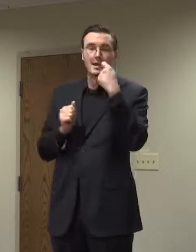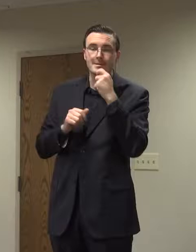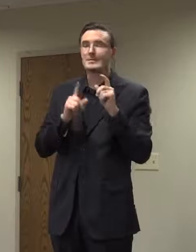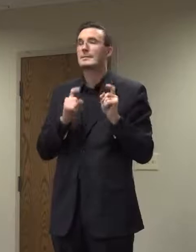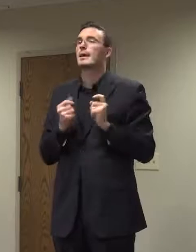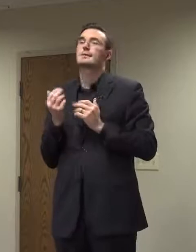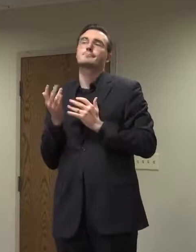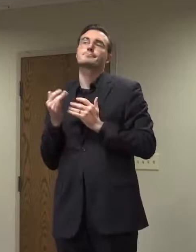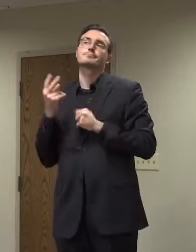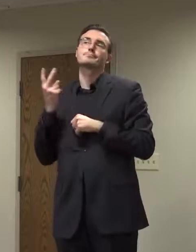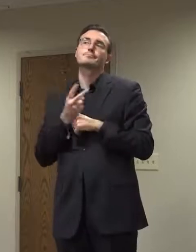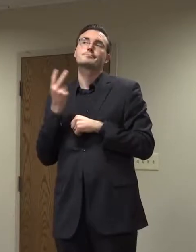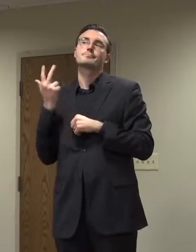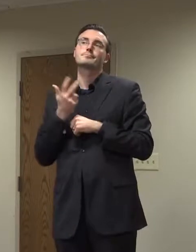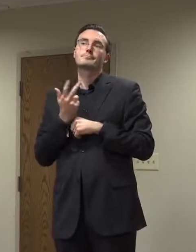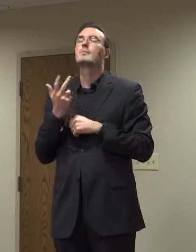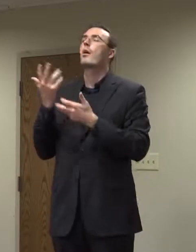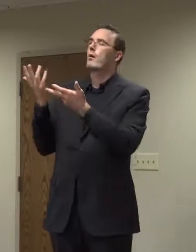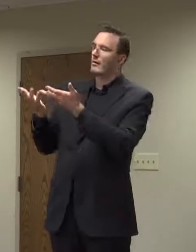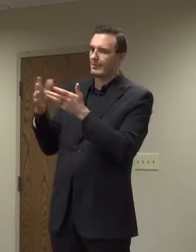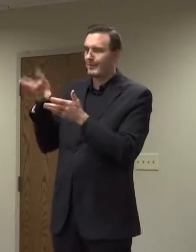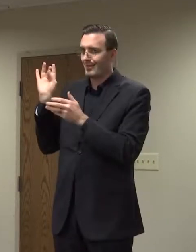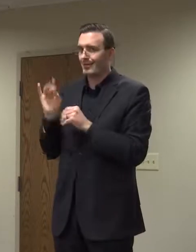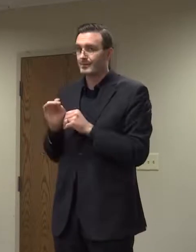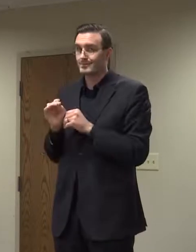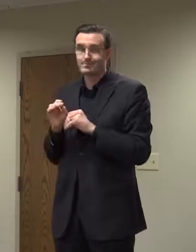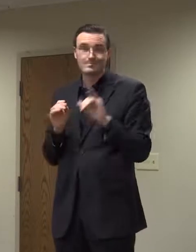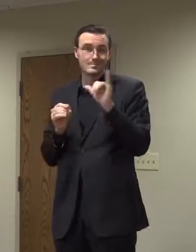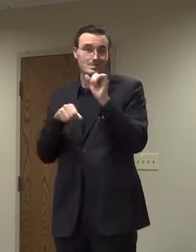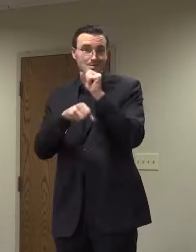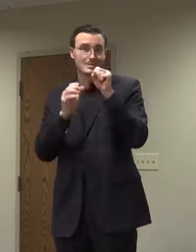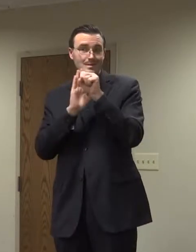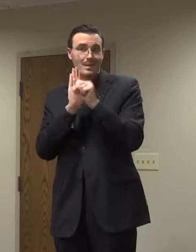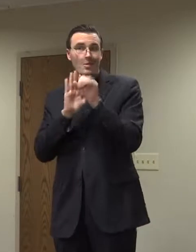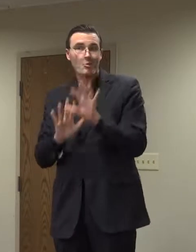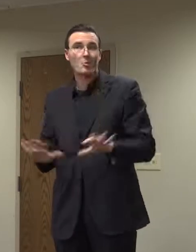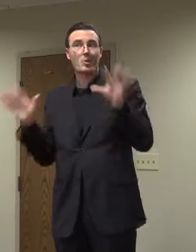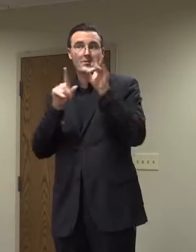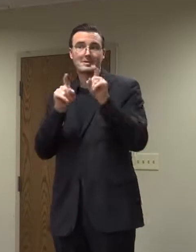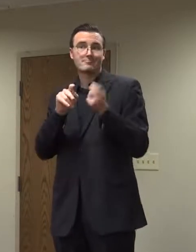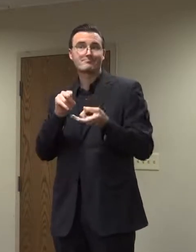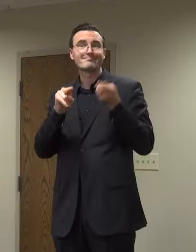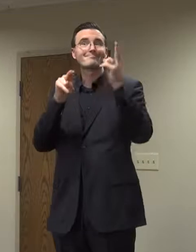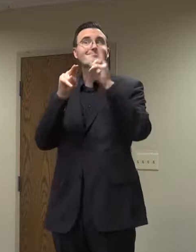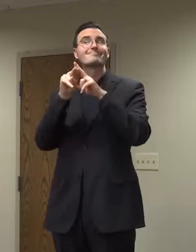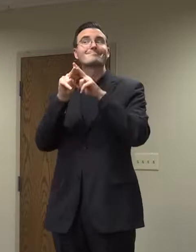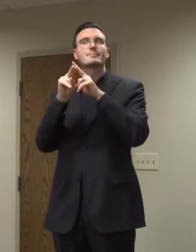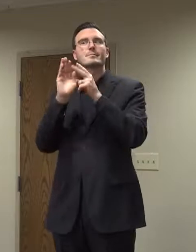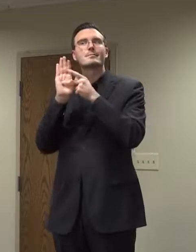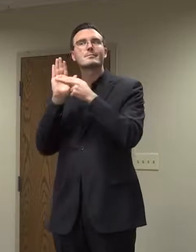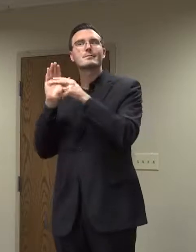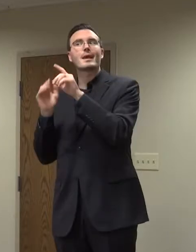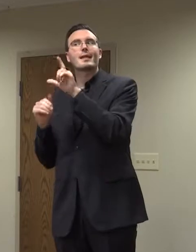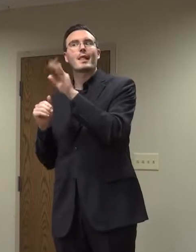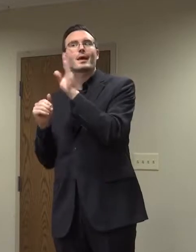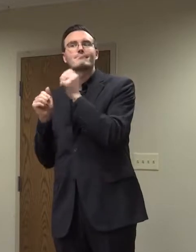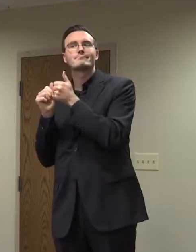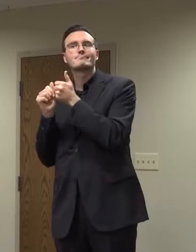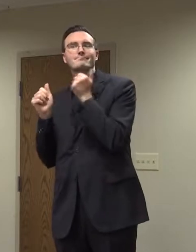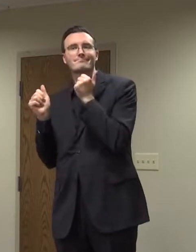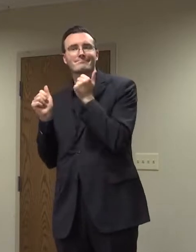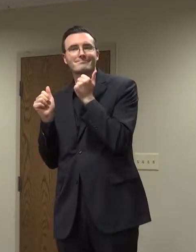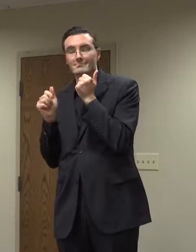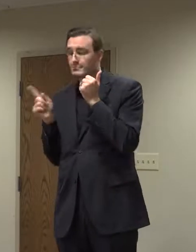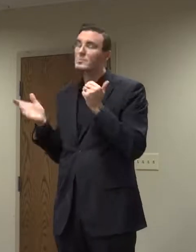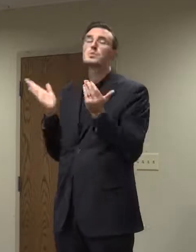more testing in the state, we know the turnaround starts to increase. So this is another opportunity, another tool. It is not a perfect tool. It